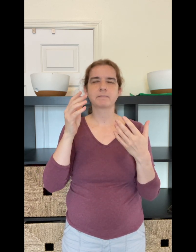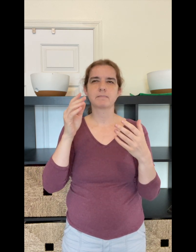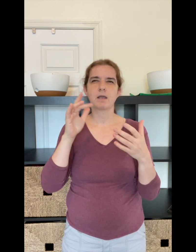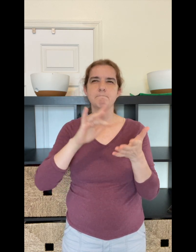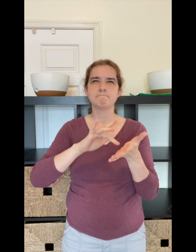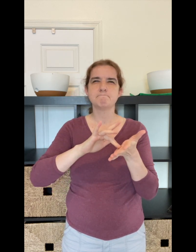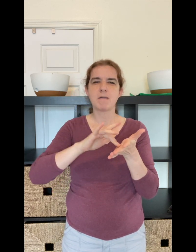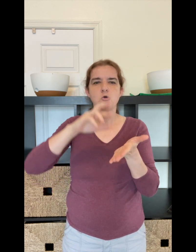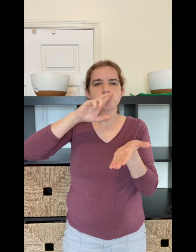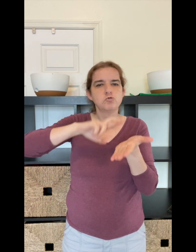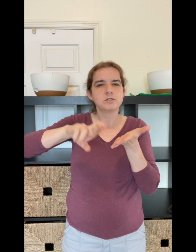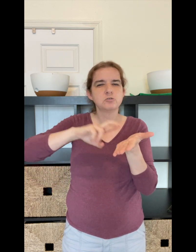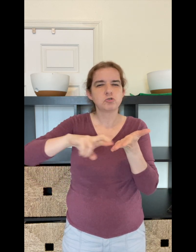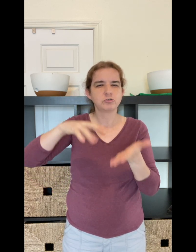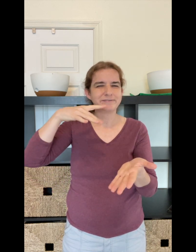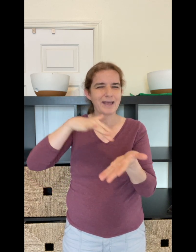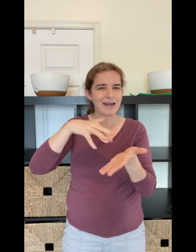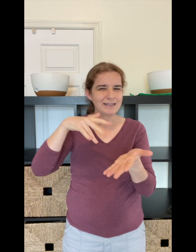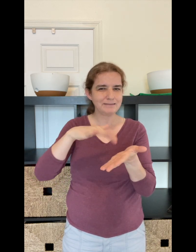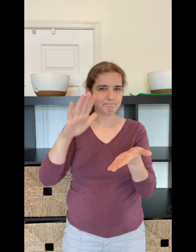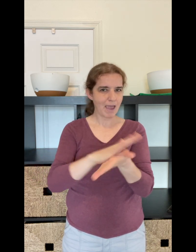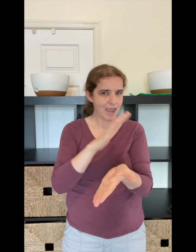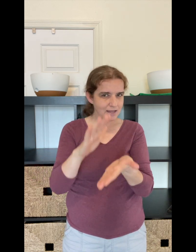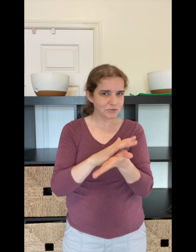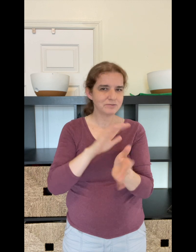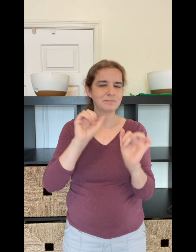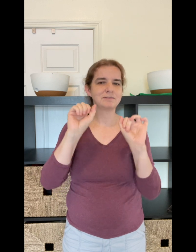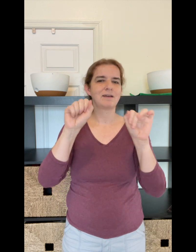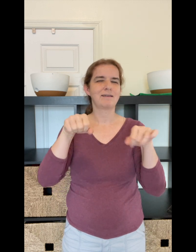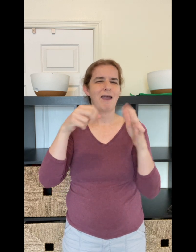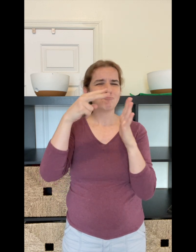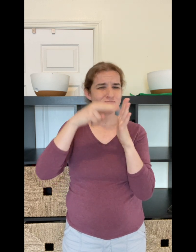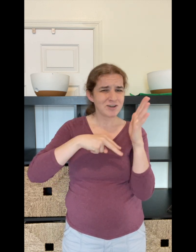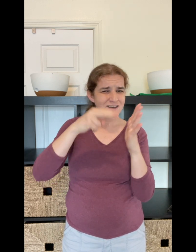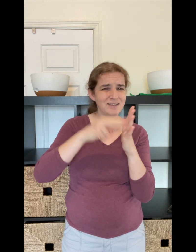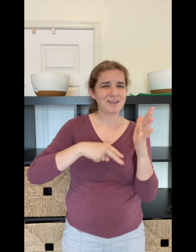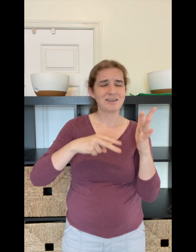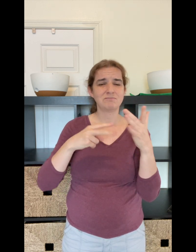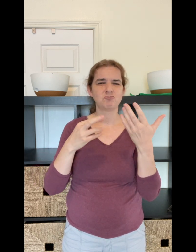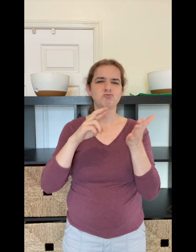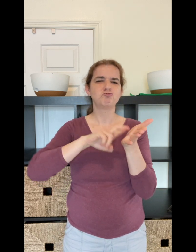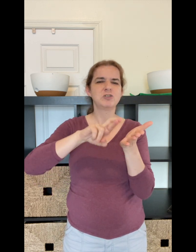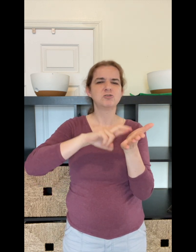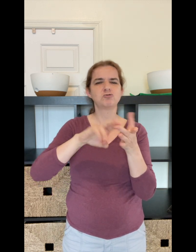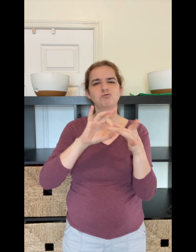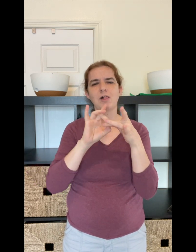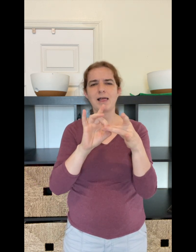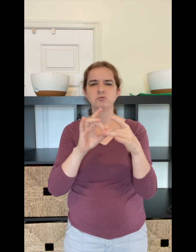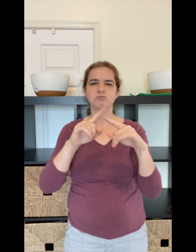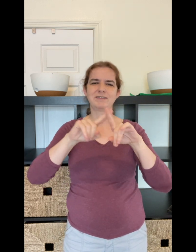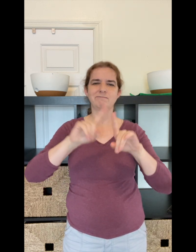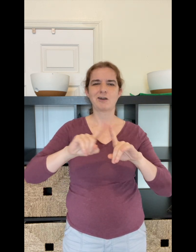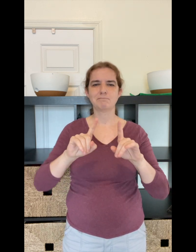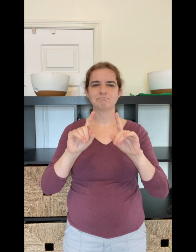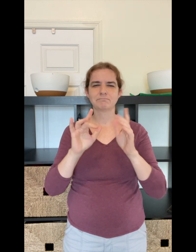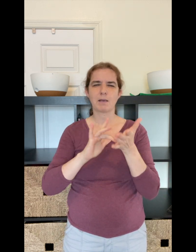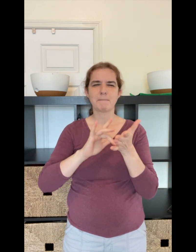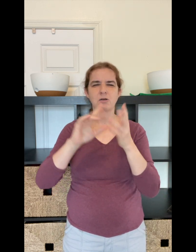much information, like medical research studies and papers you can read through. The research related to